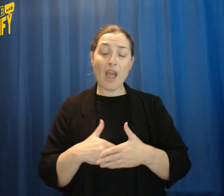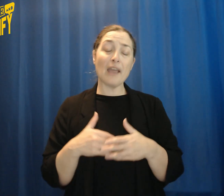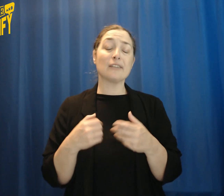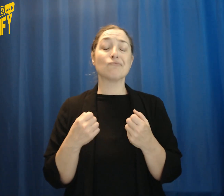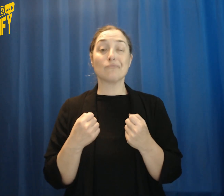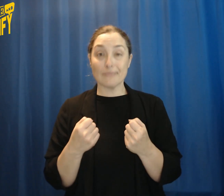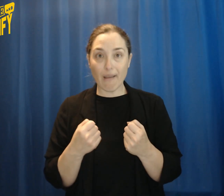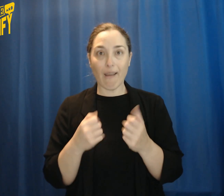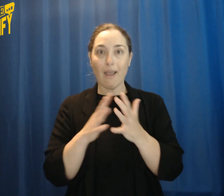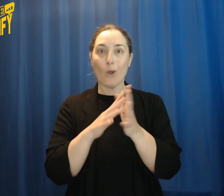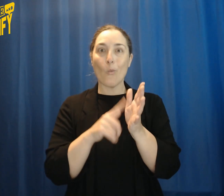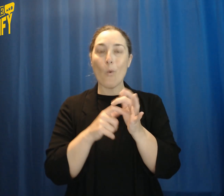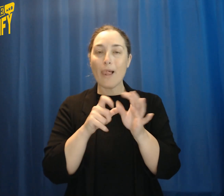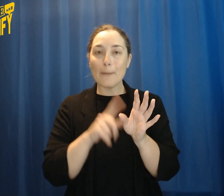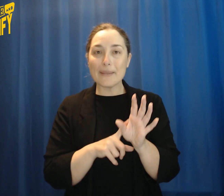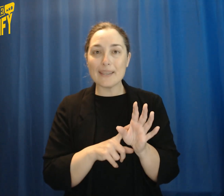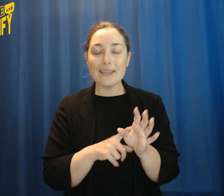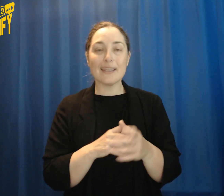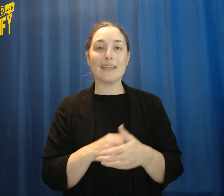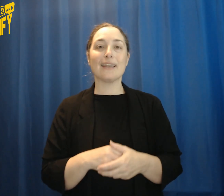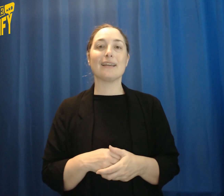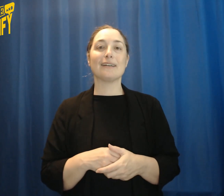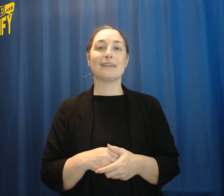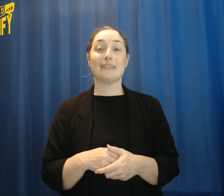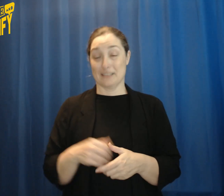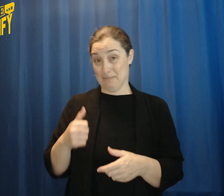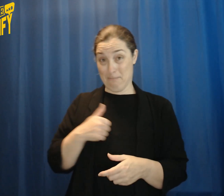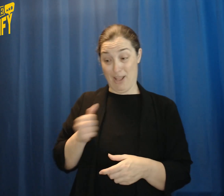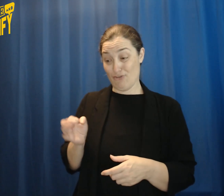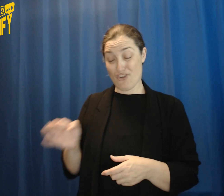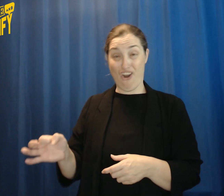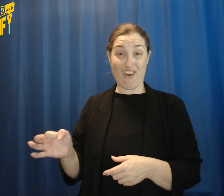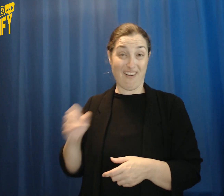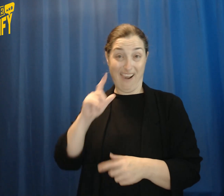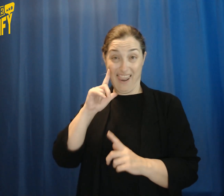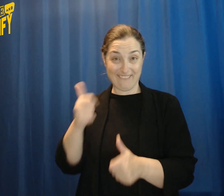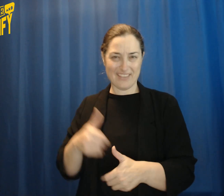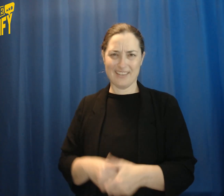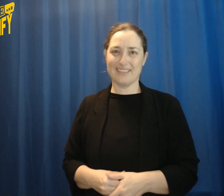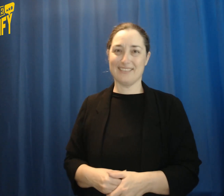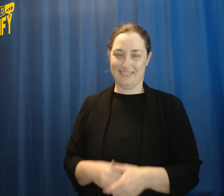around the corner, and my dog Tui, she's loving it. I miss Tui. Yeah.